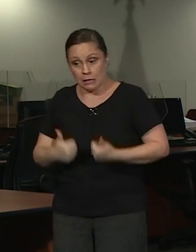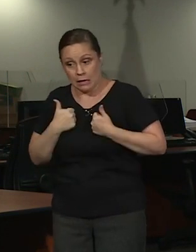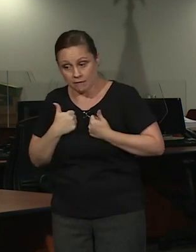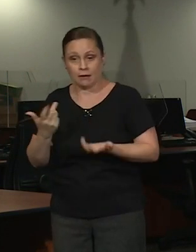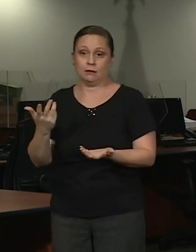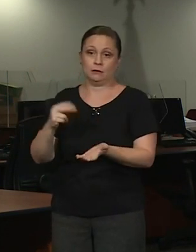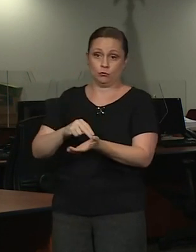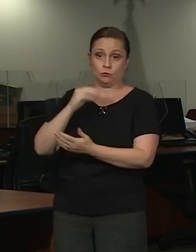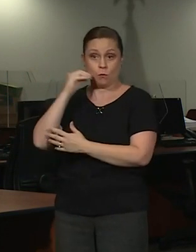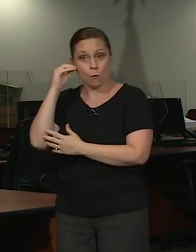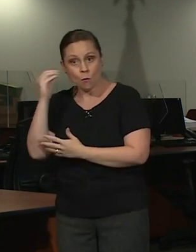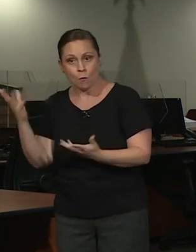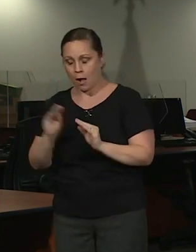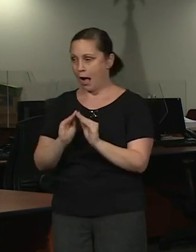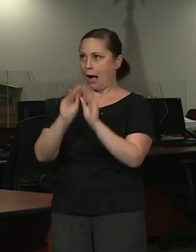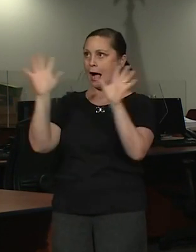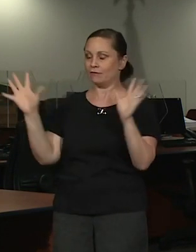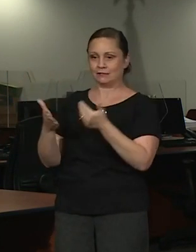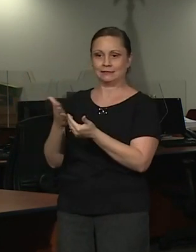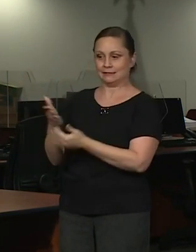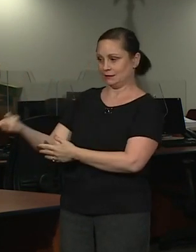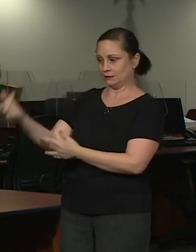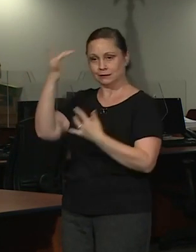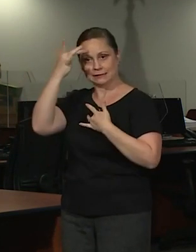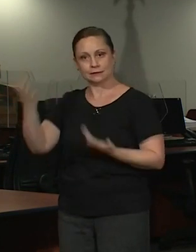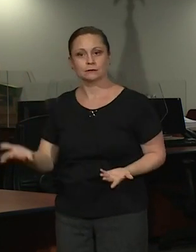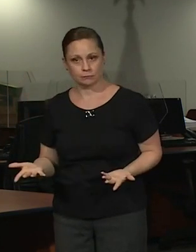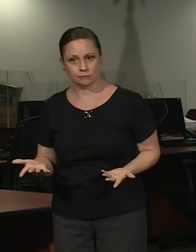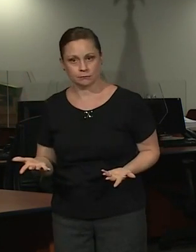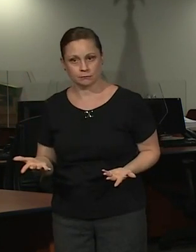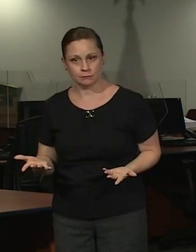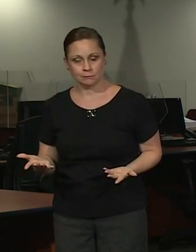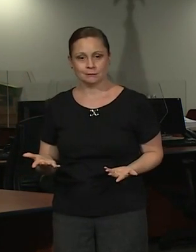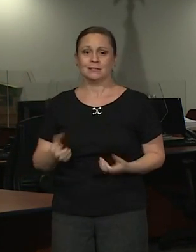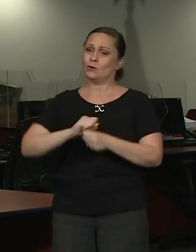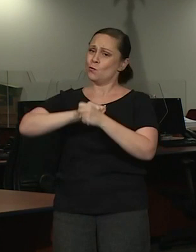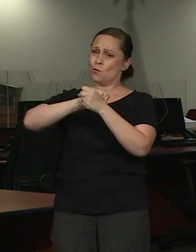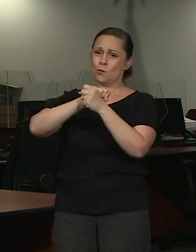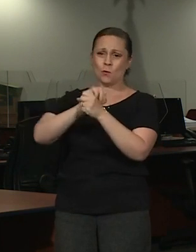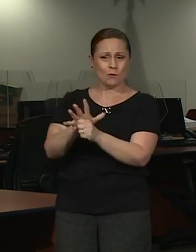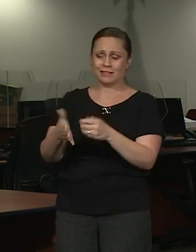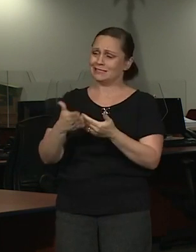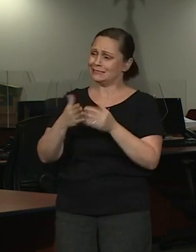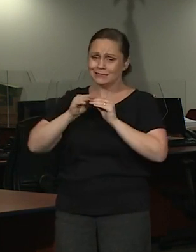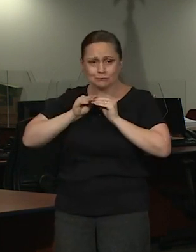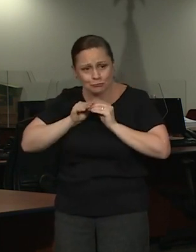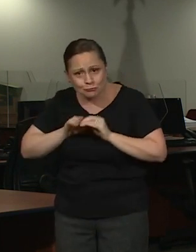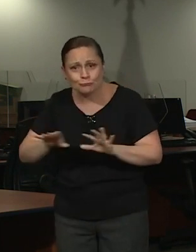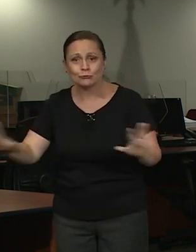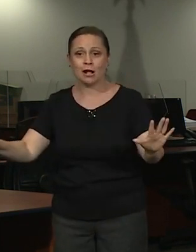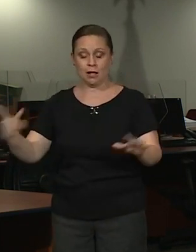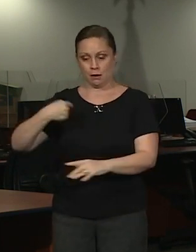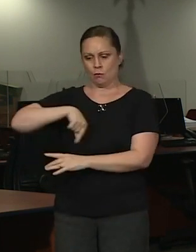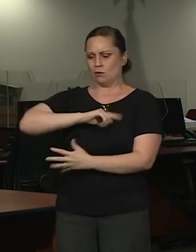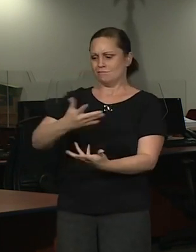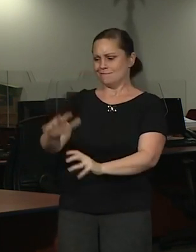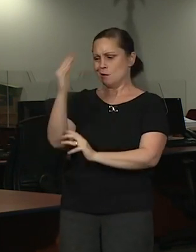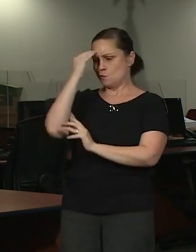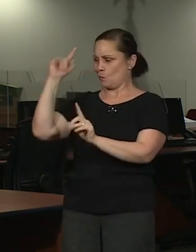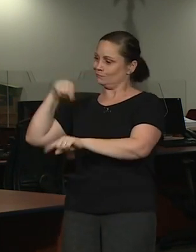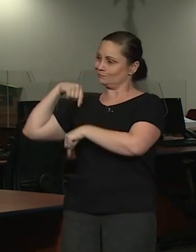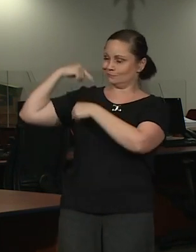highly contagious disease. But we do know, and we've known from the beginning, and the predictions are coming